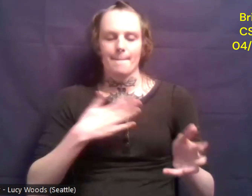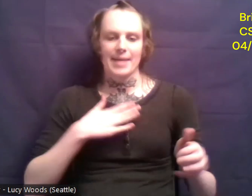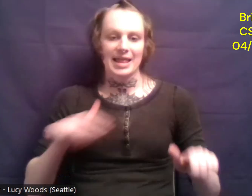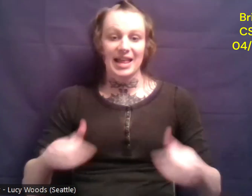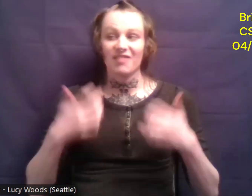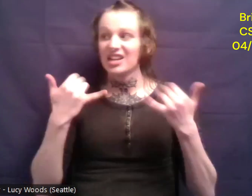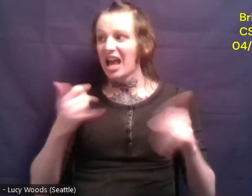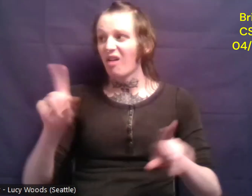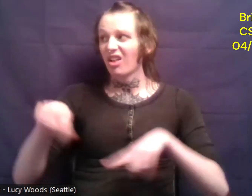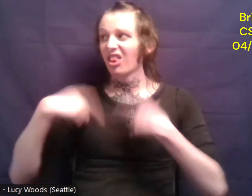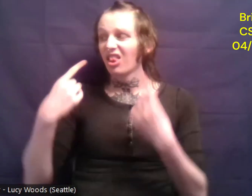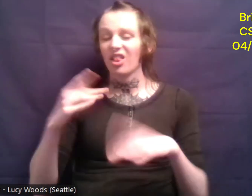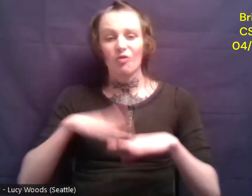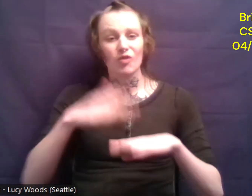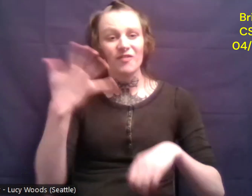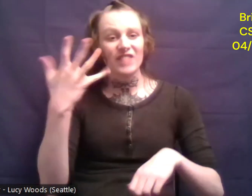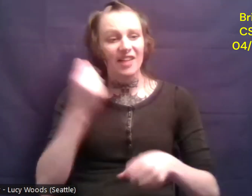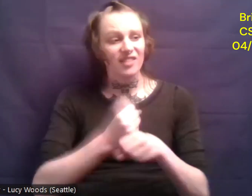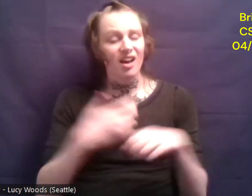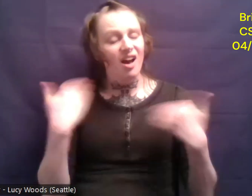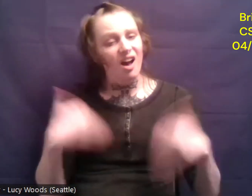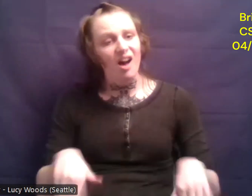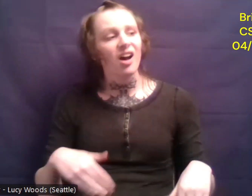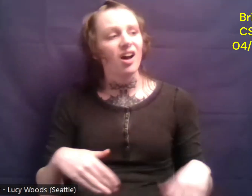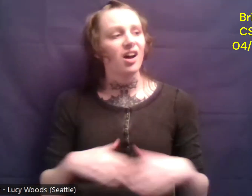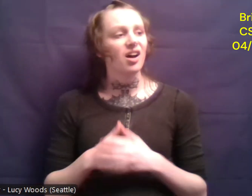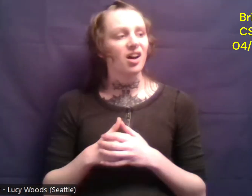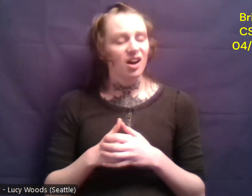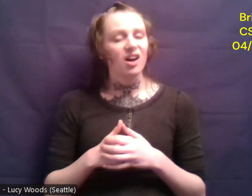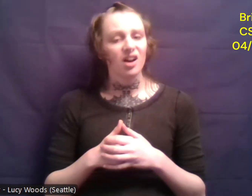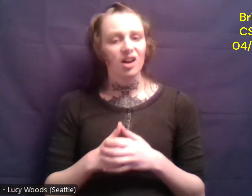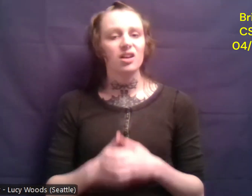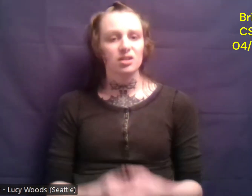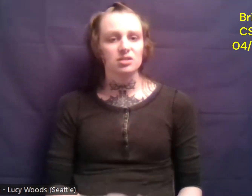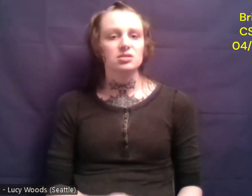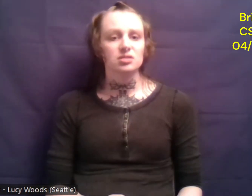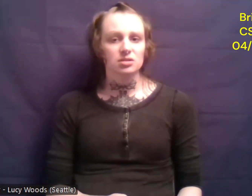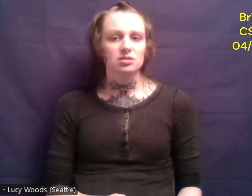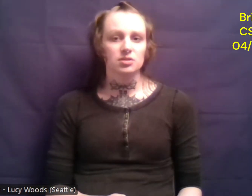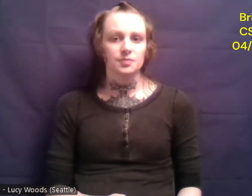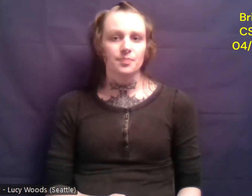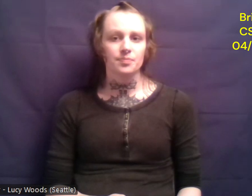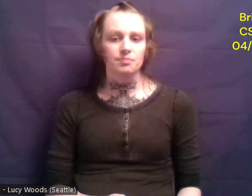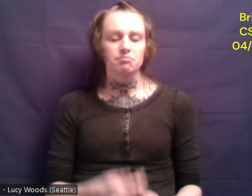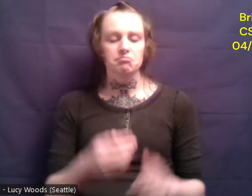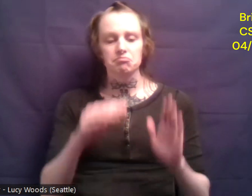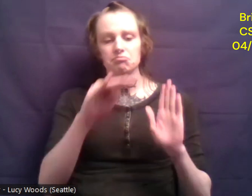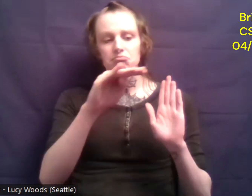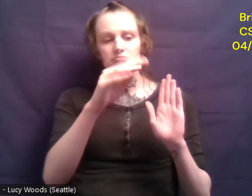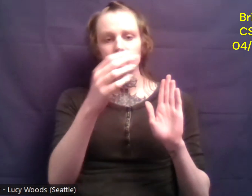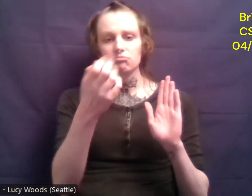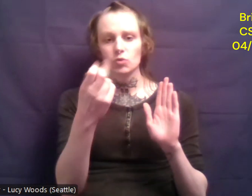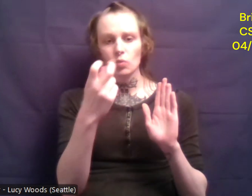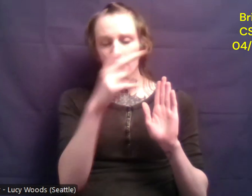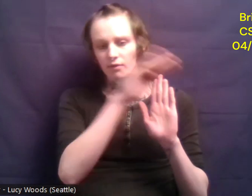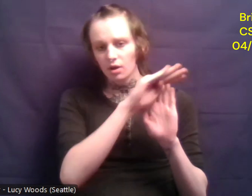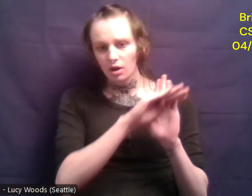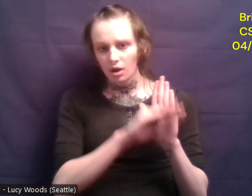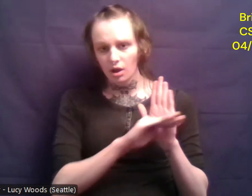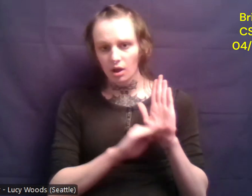5 years since then, which is crazy. Um, I've gone through the steps